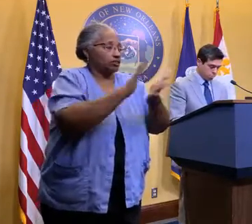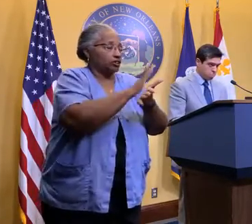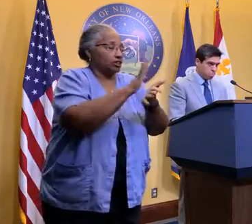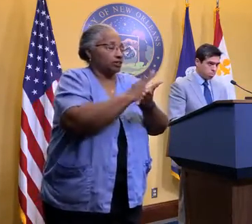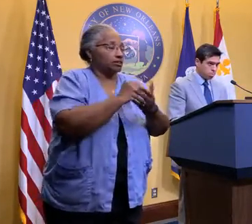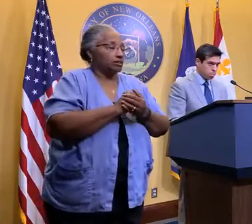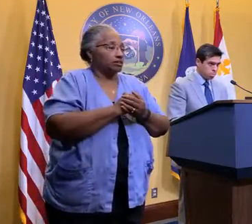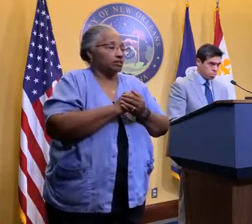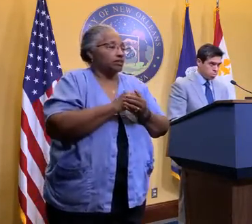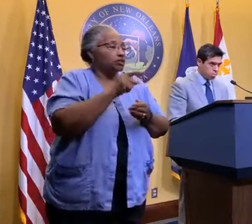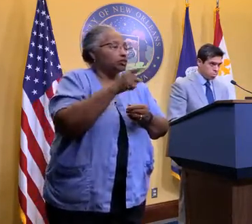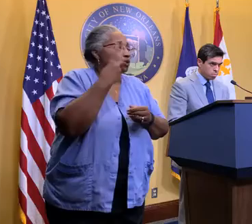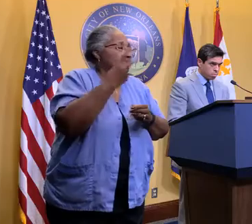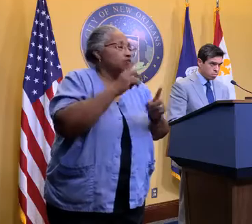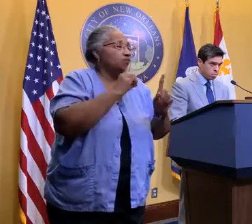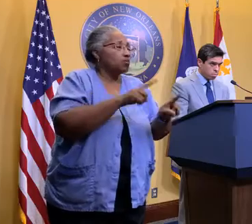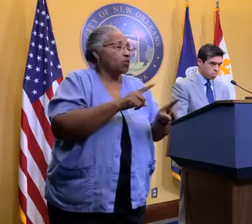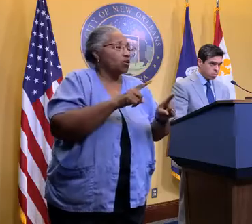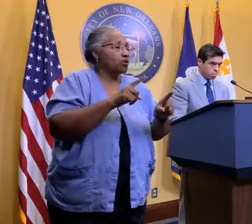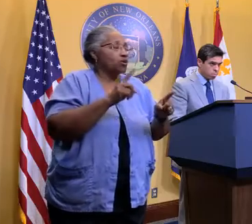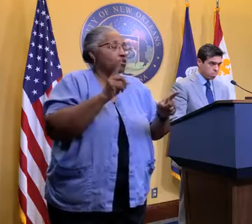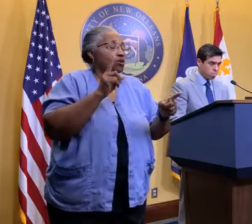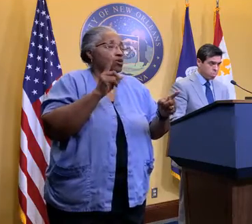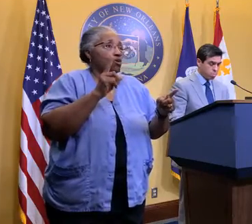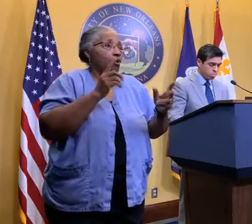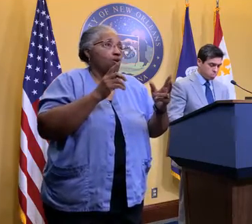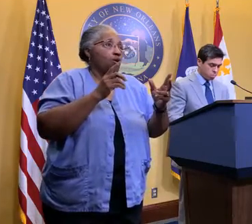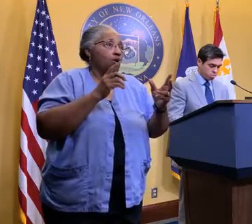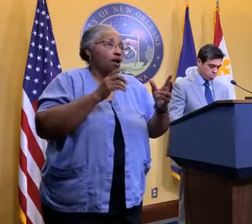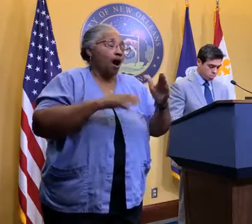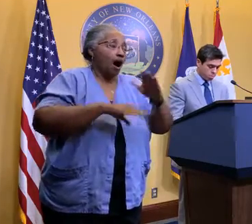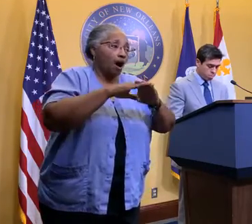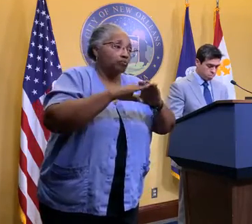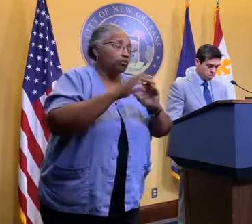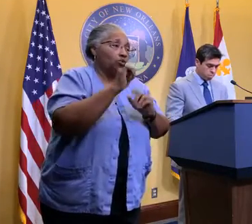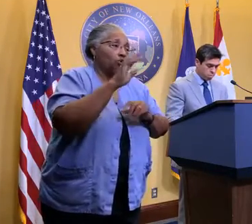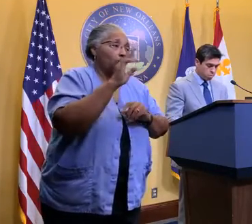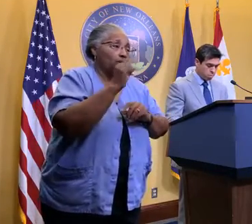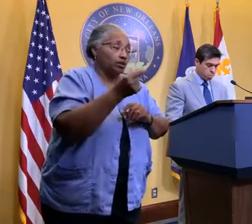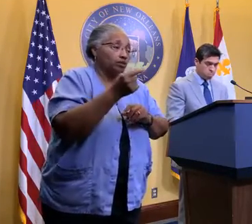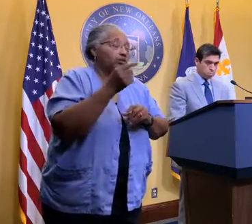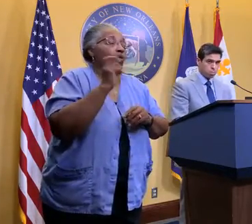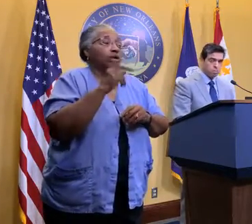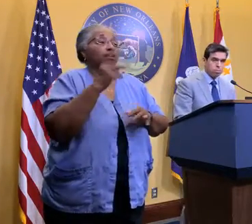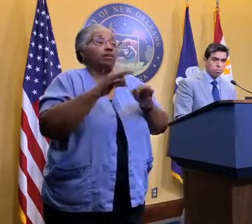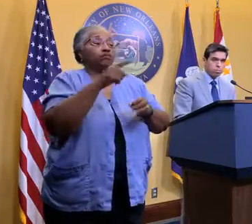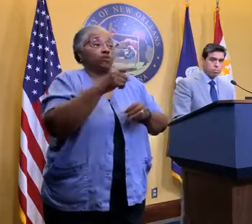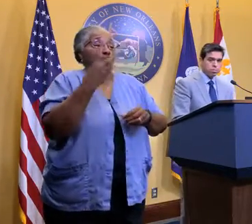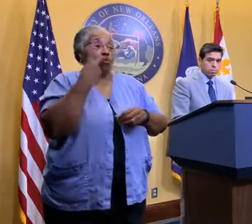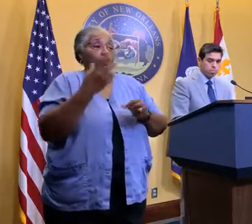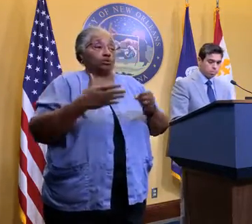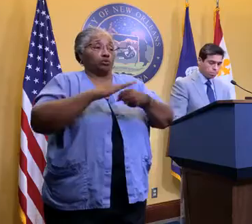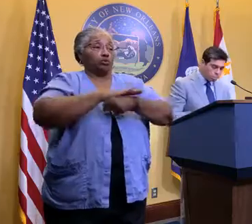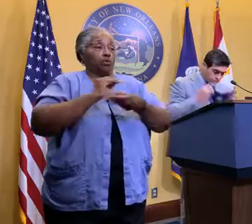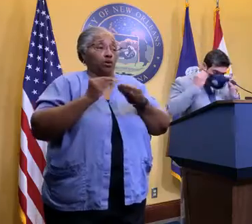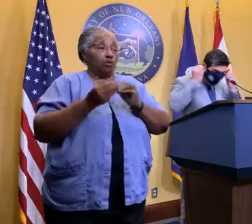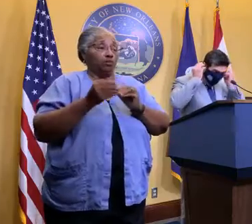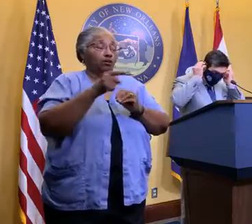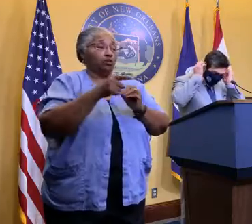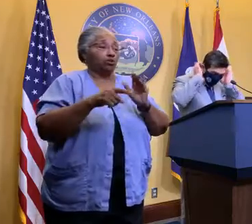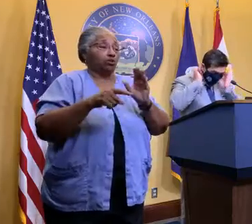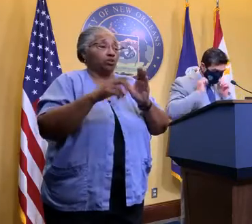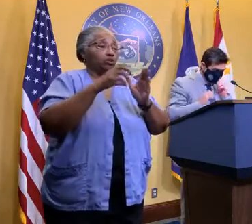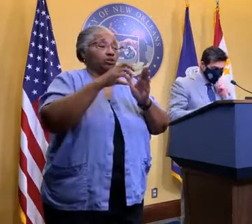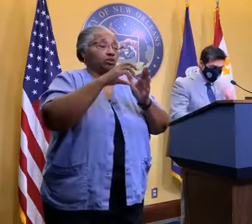date is the report you're looking at? It's through August. Right, so if you look at that, if you look at the total number, and you subtract the 40 million